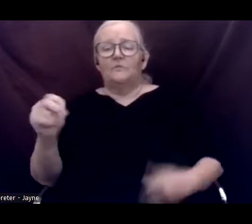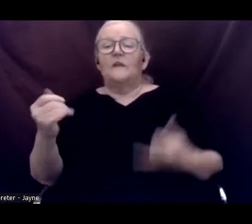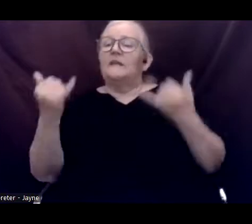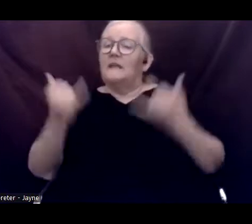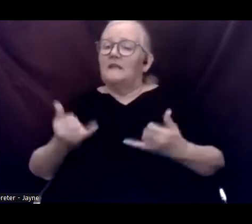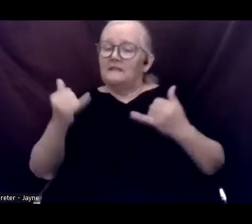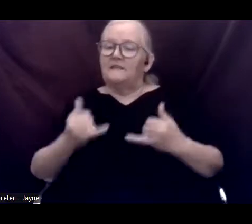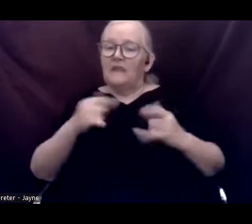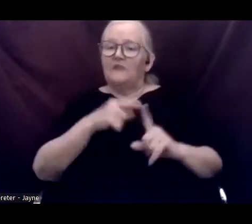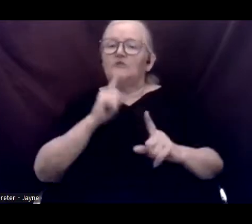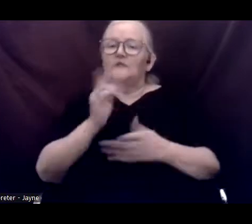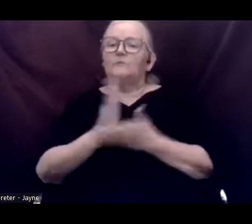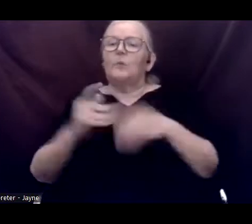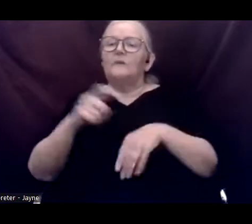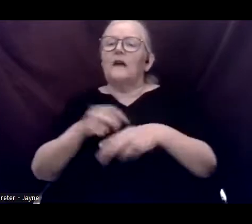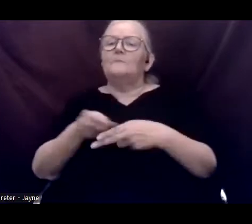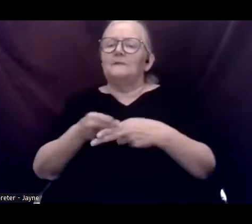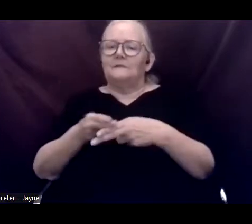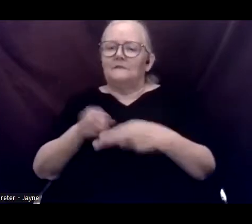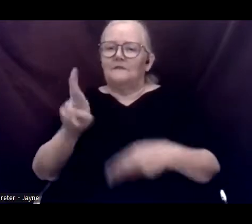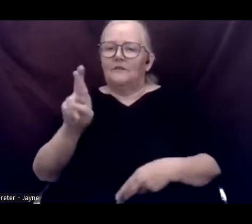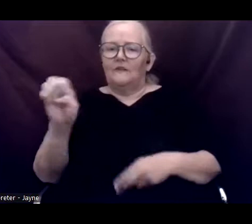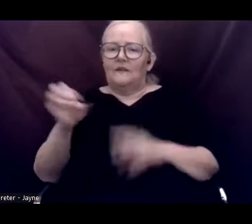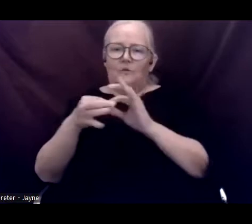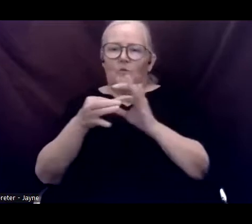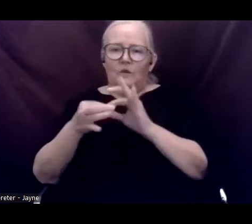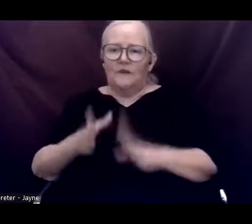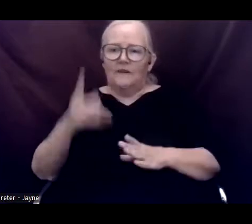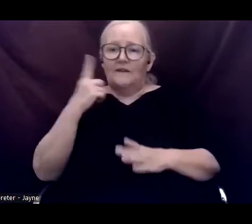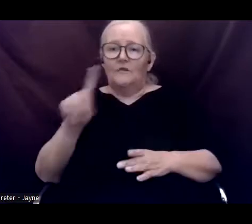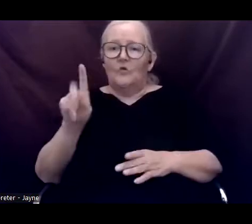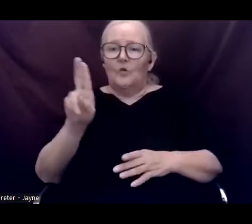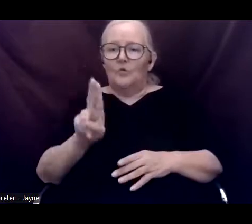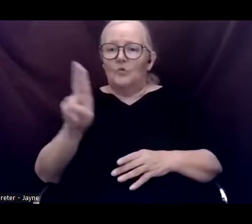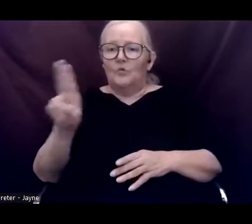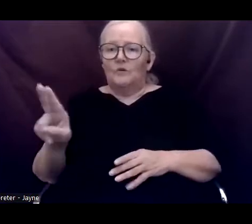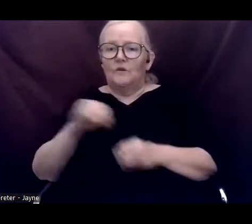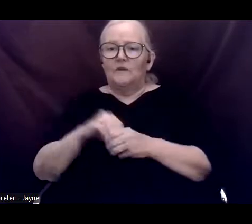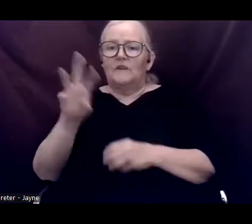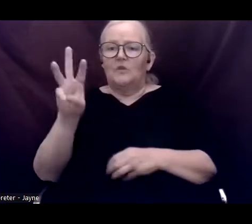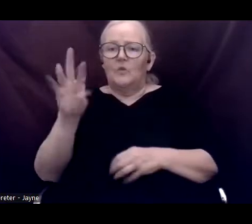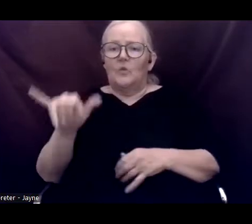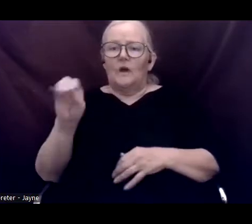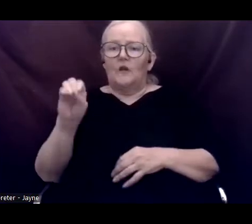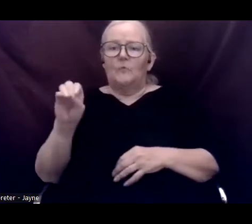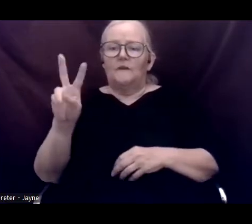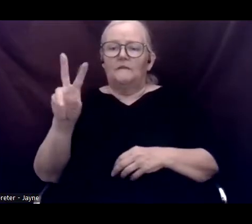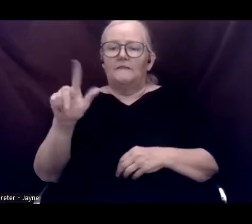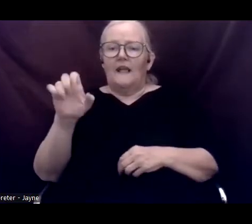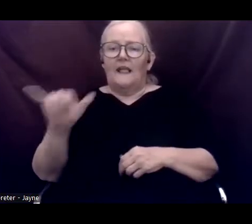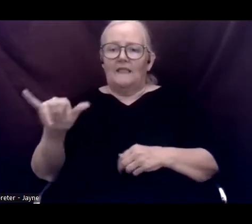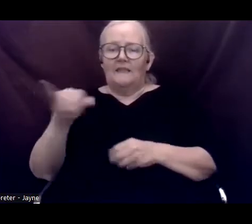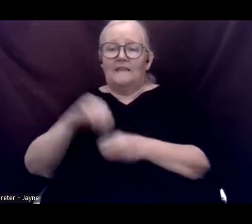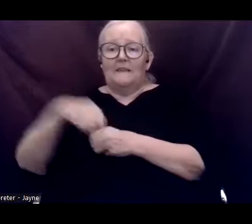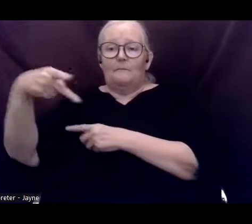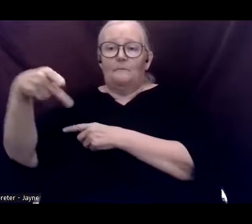as part-time interim religious education coordinator for the UU congregation of Wyoming Valley, Pennsylvania, and